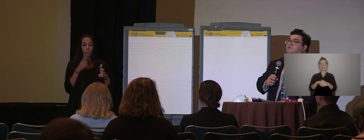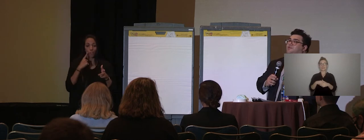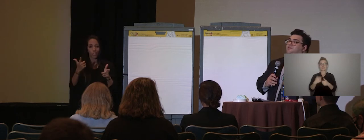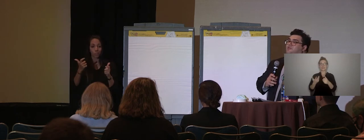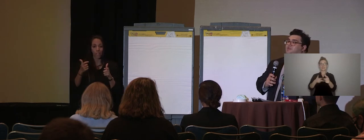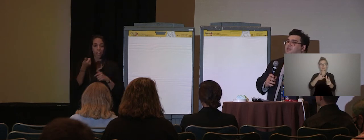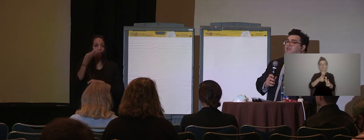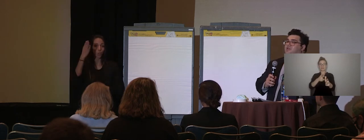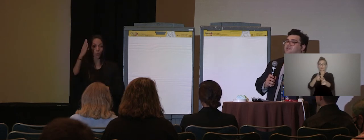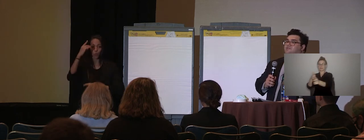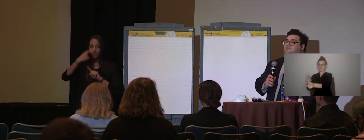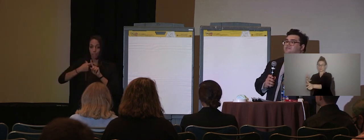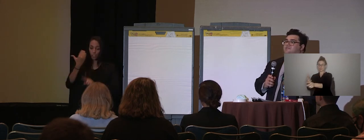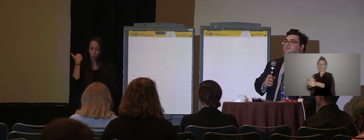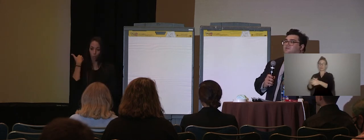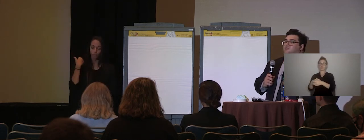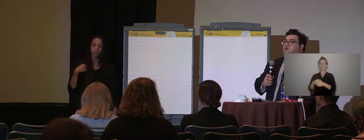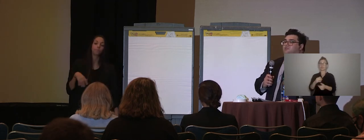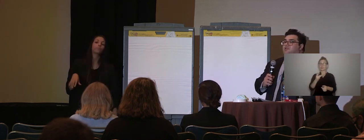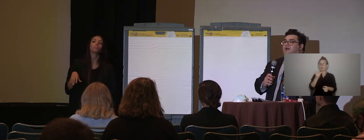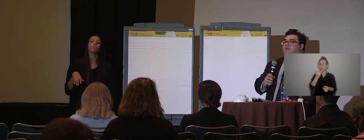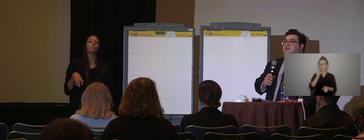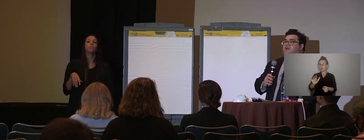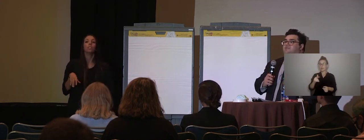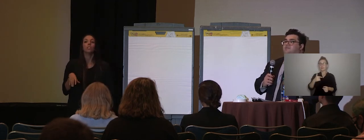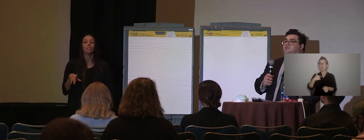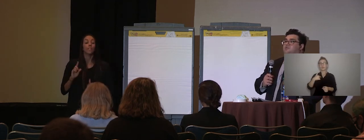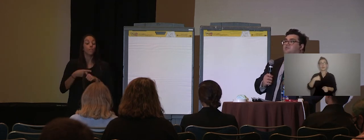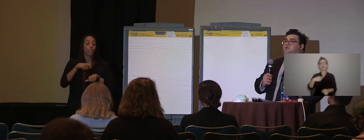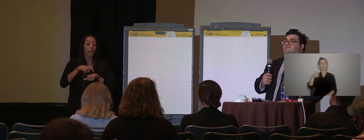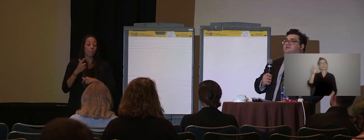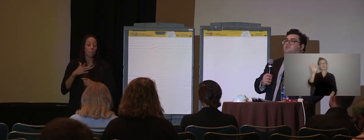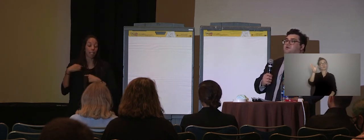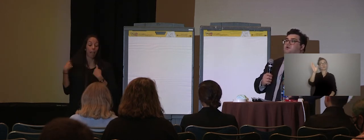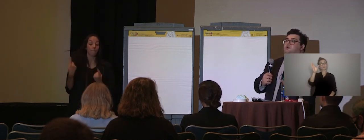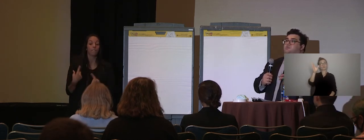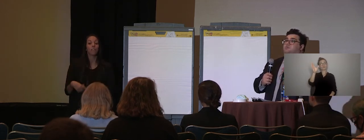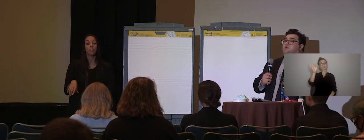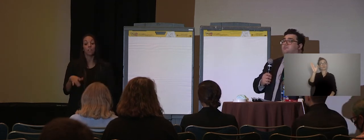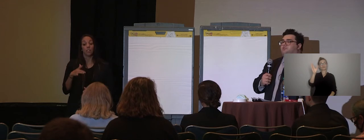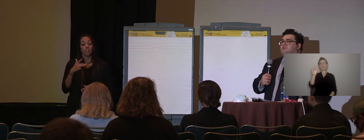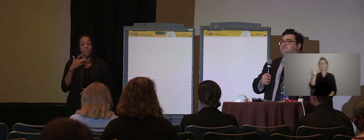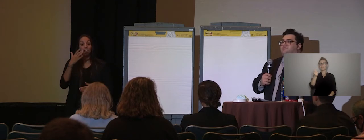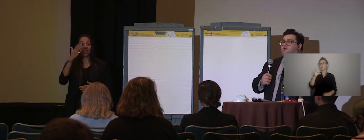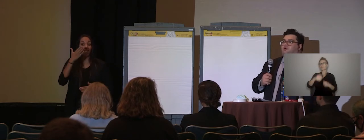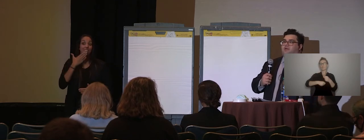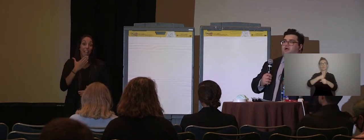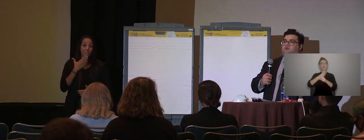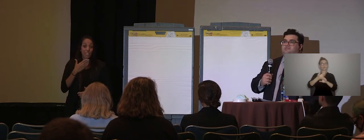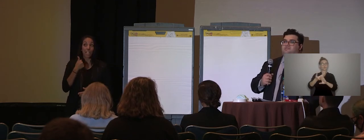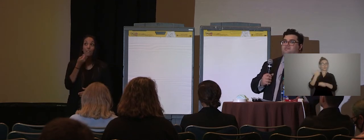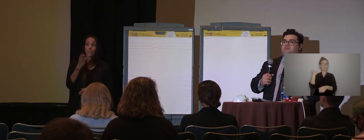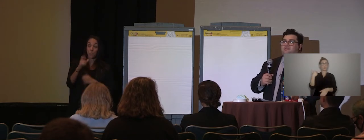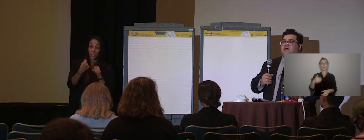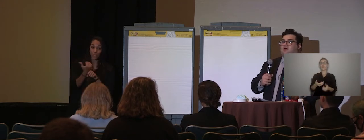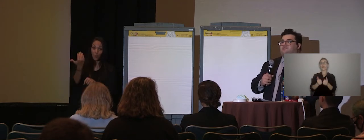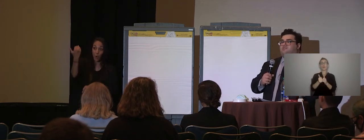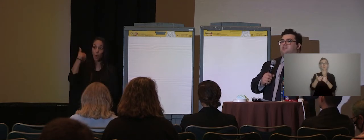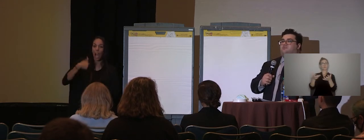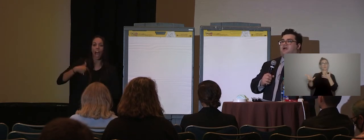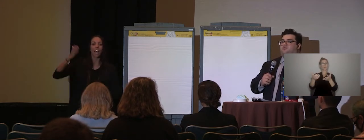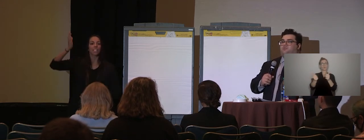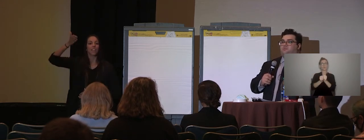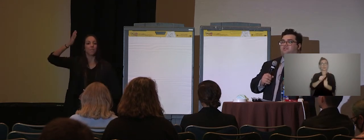ago. And luckily I had given a seminar a couple of years ago about how